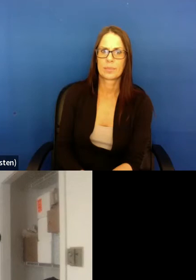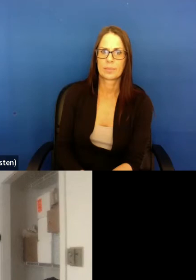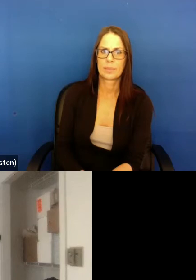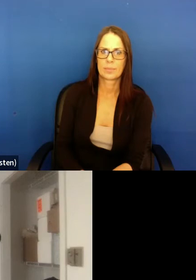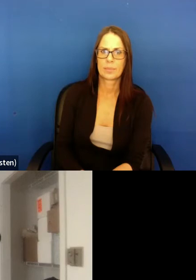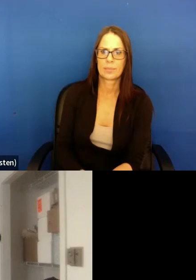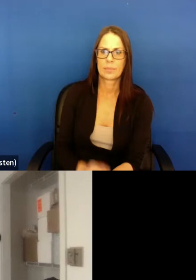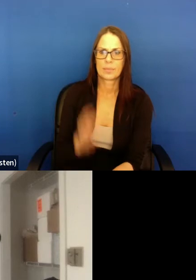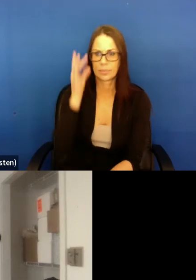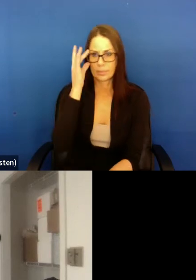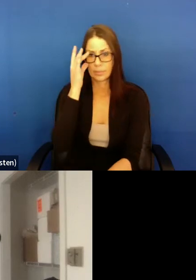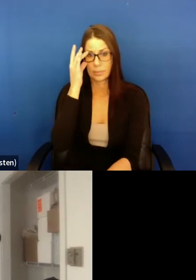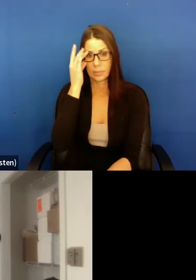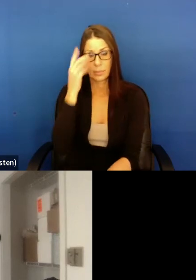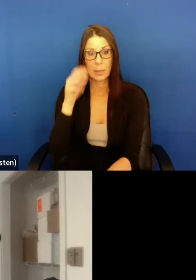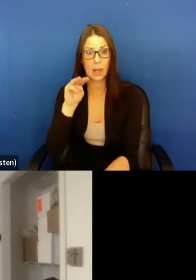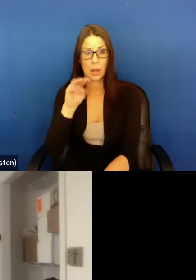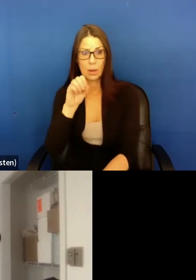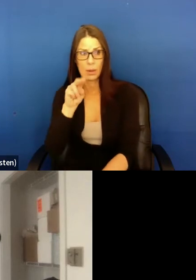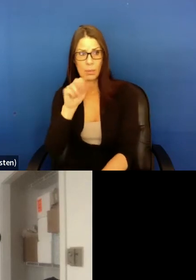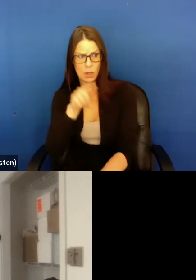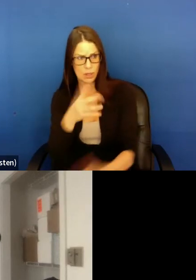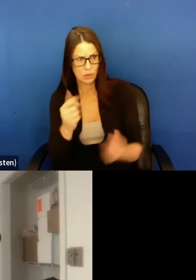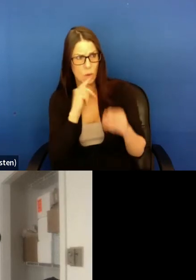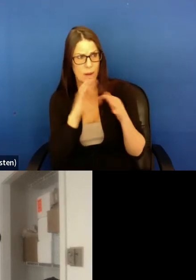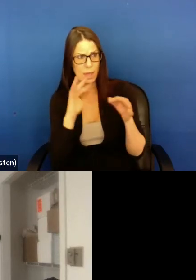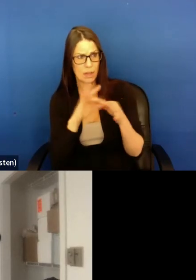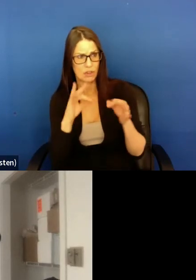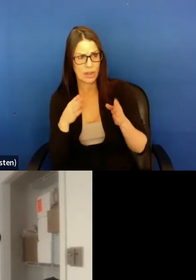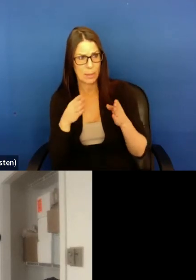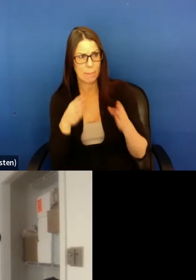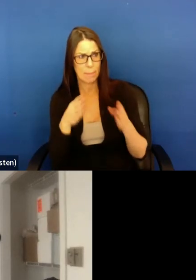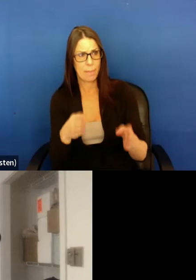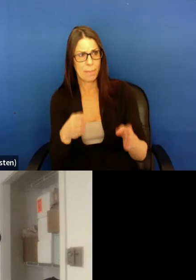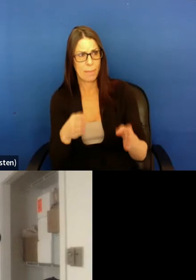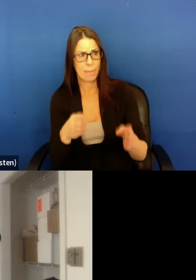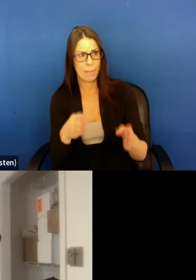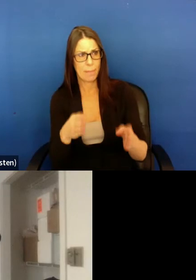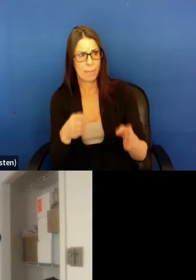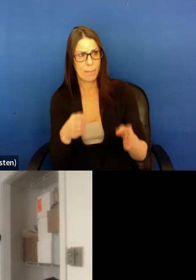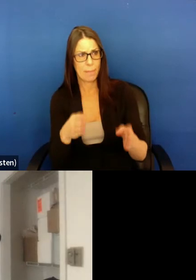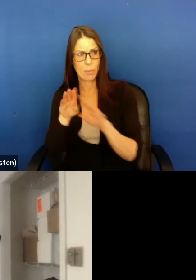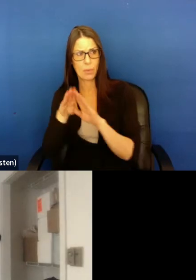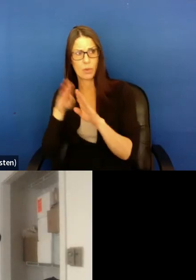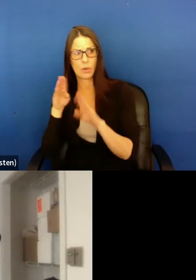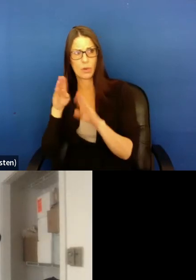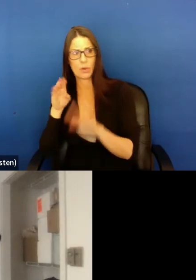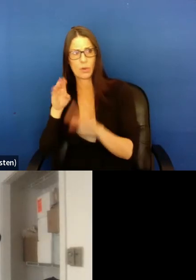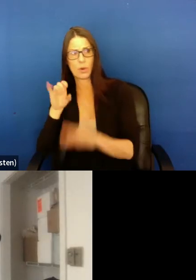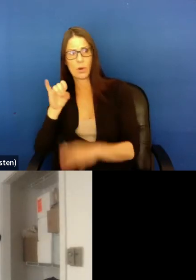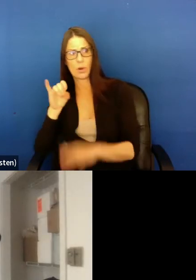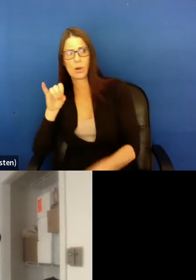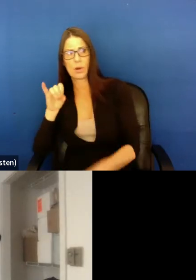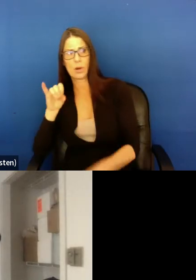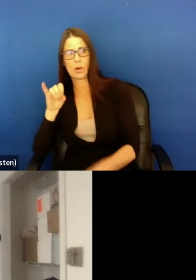Mona, do you want to mention the path from the door of ISIC to the elevators? I thought that was a really interesting thing that I had never thought